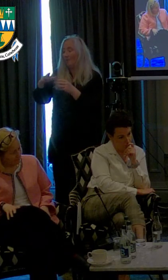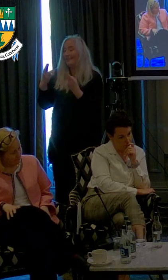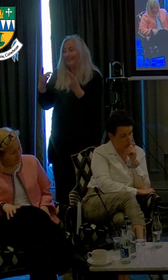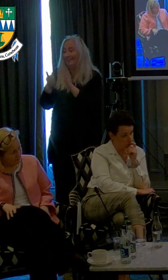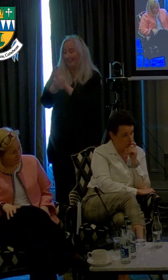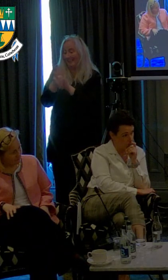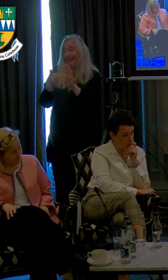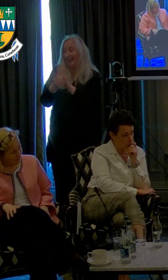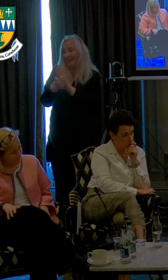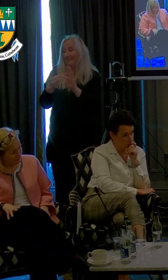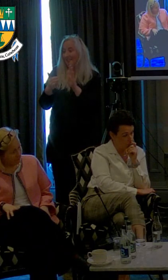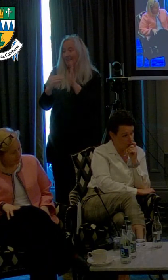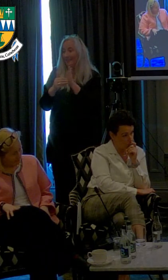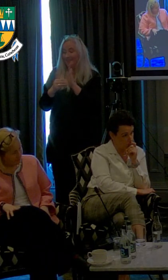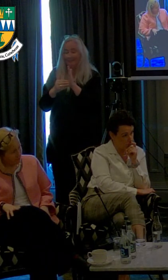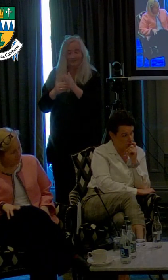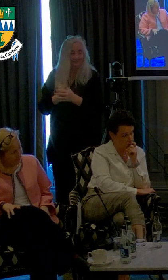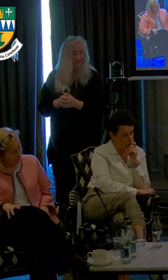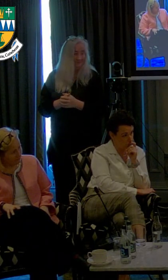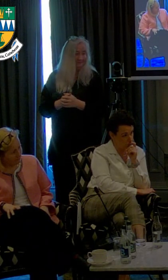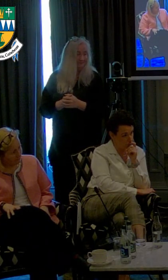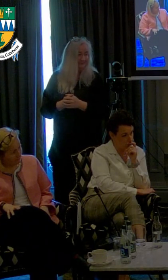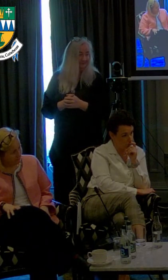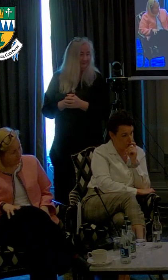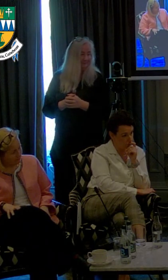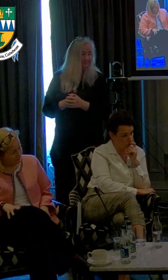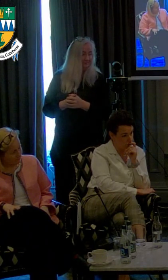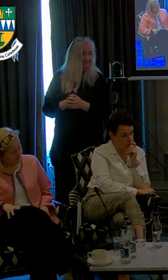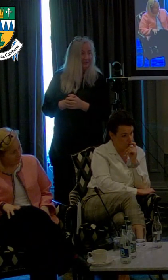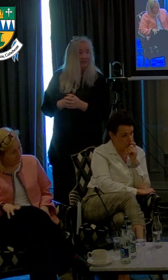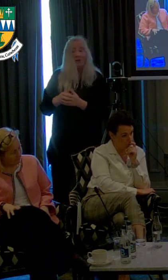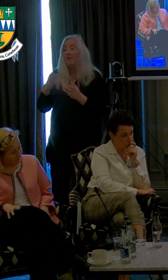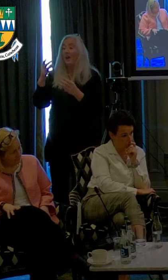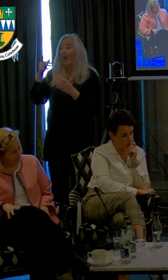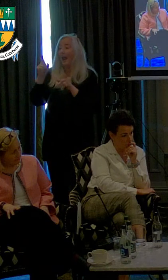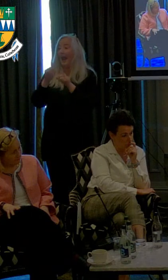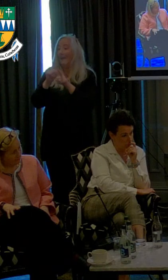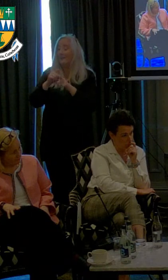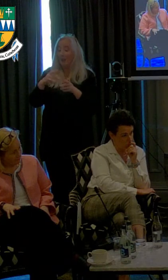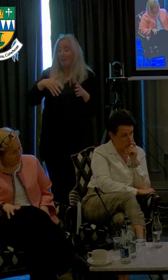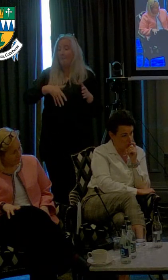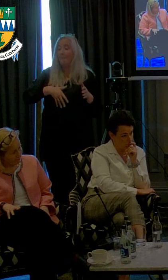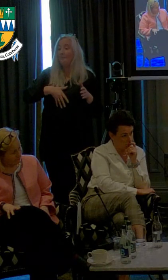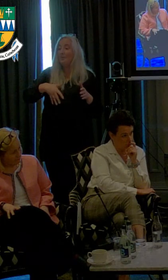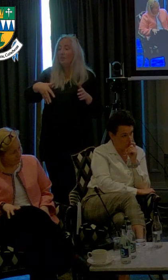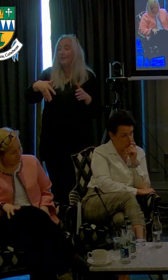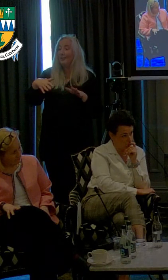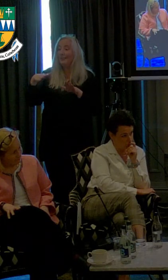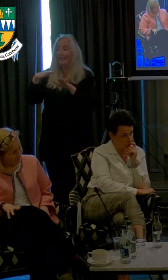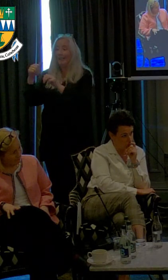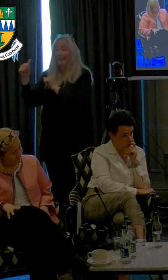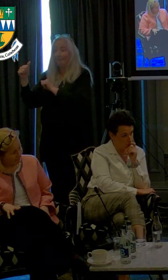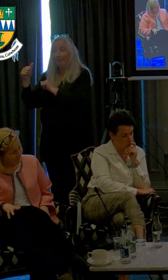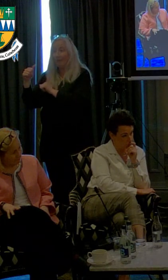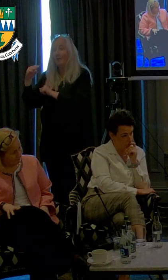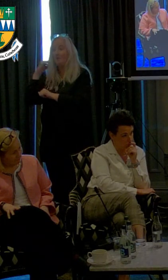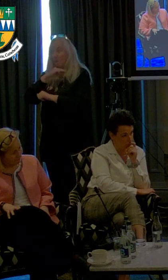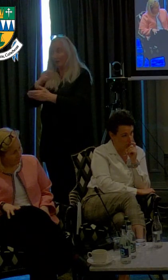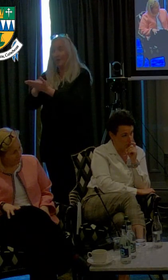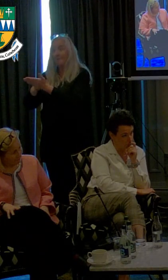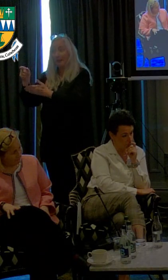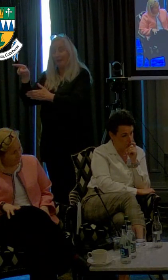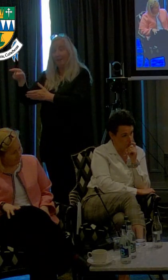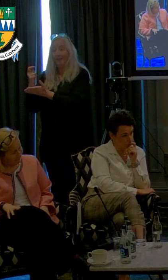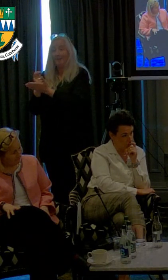I do see another flip side to that as well. Because when you're on maternity leave, you're not there, you're not in work. And people have short